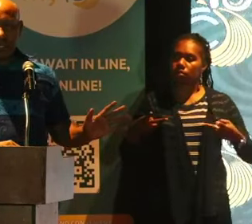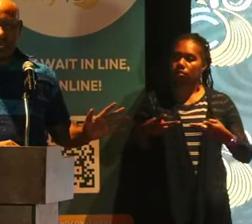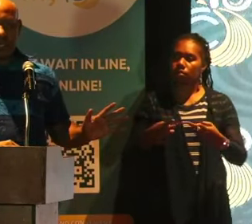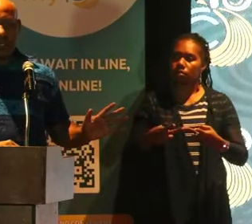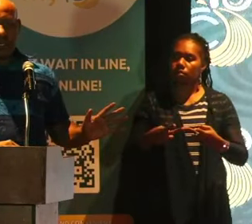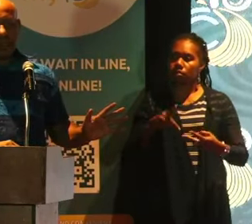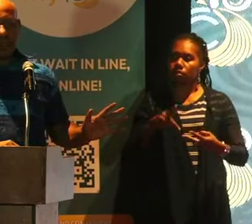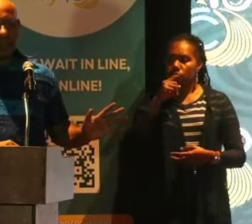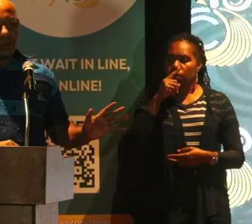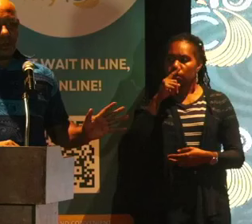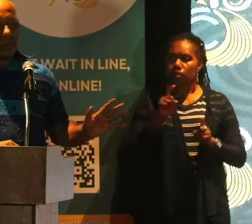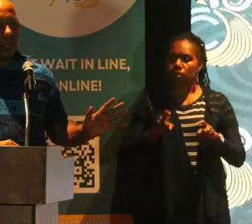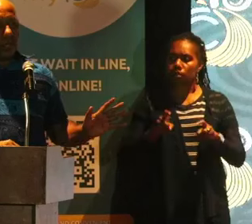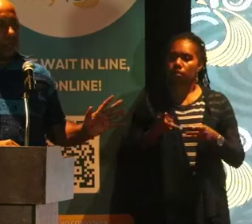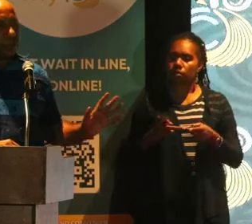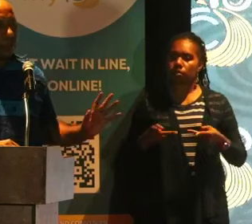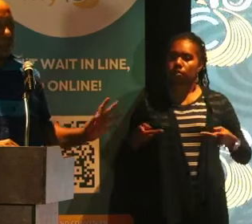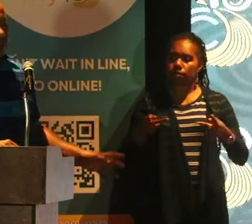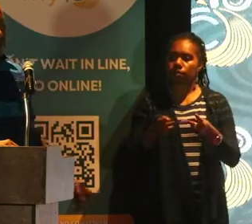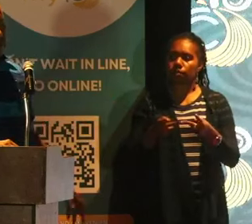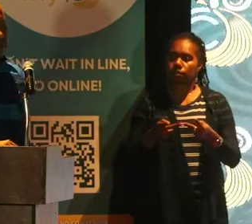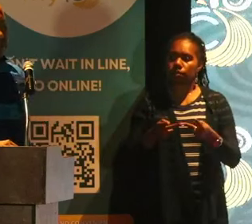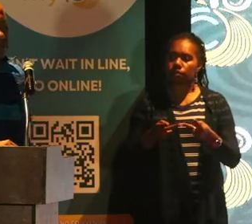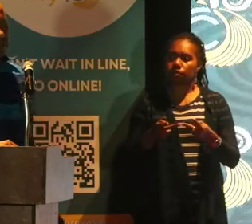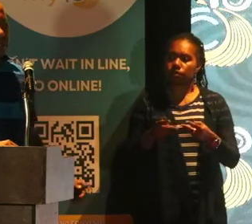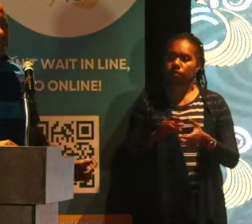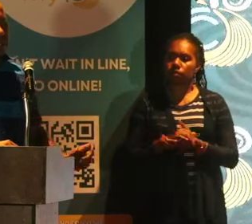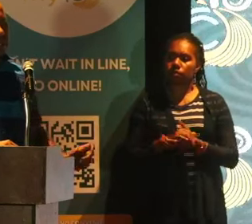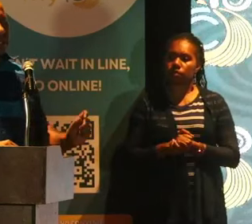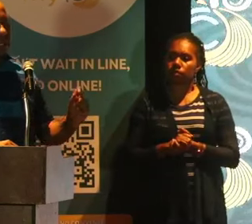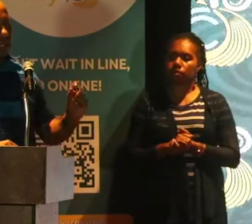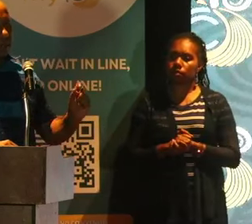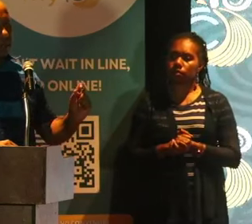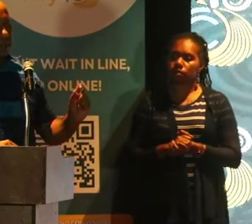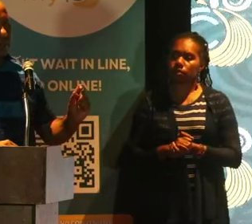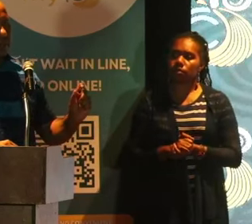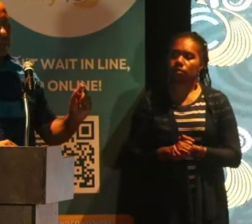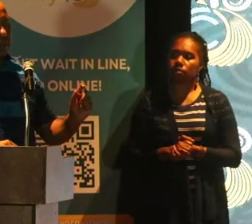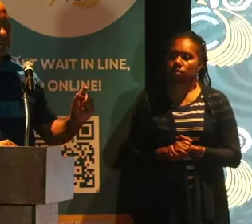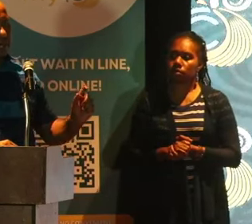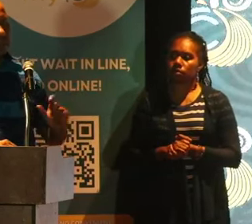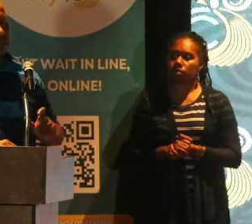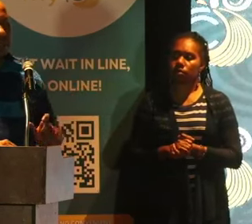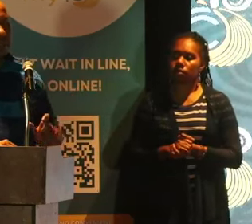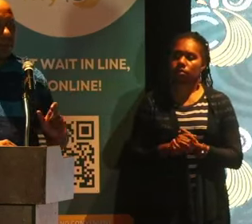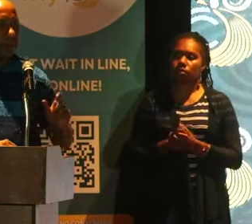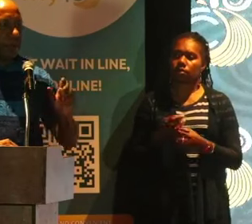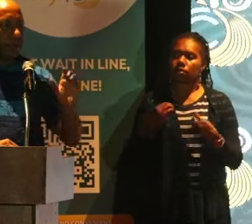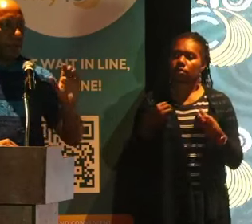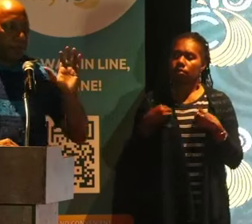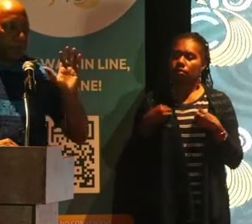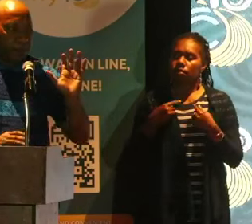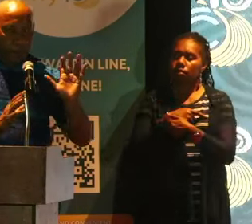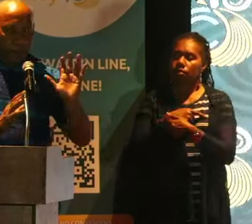rural settings. So through this cooperative society, we see there is a gap through. We can pull them out